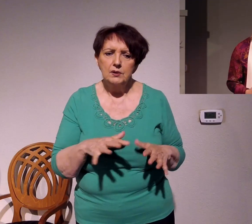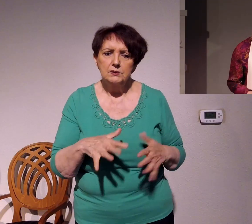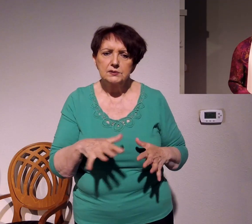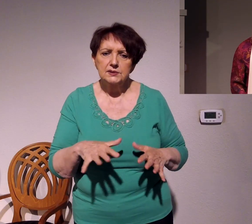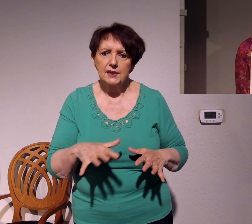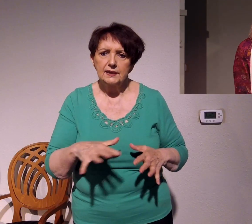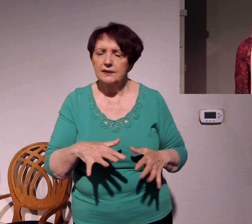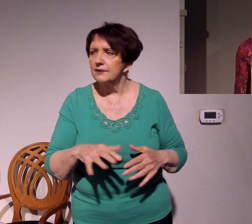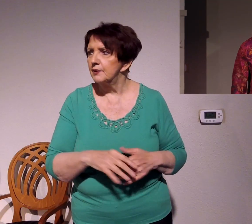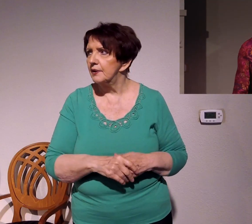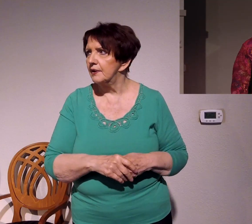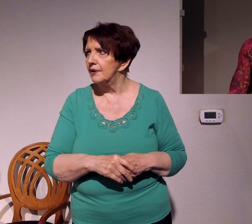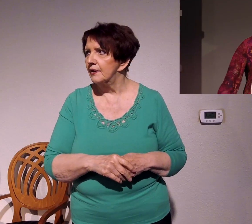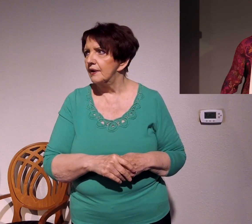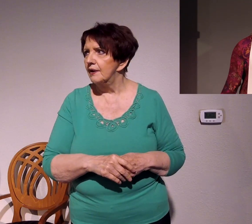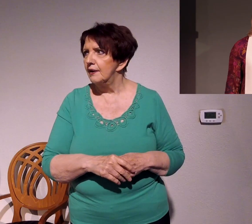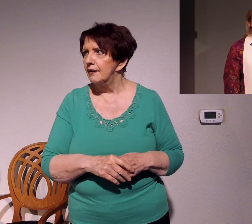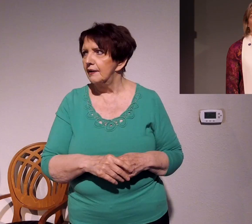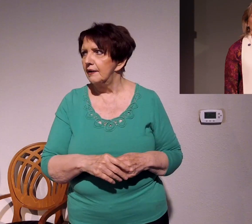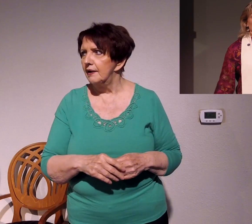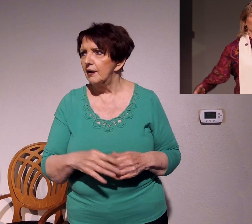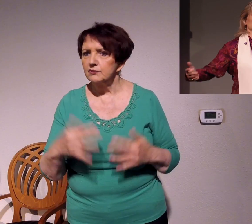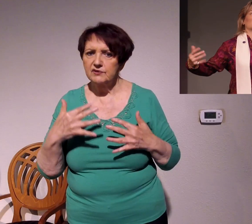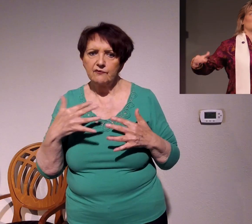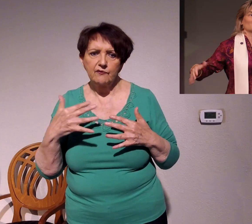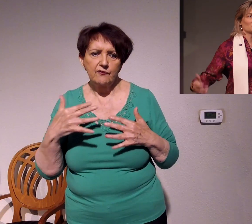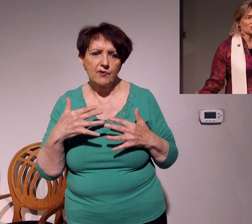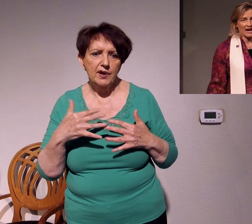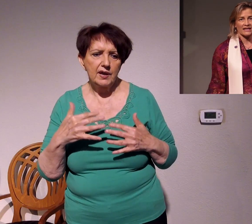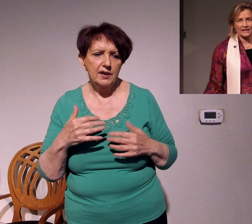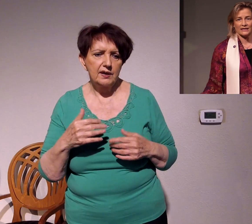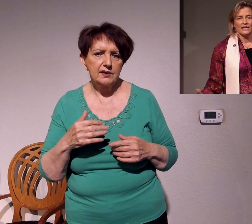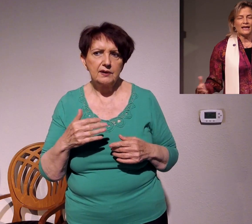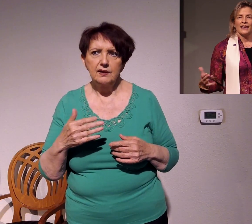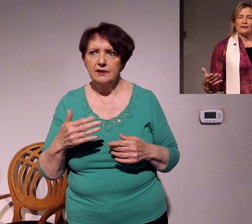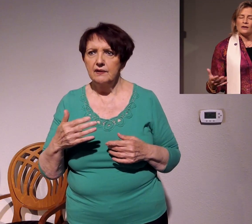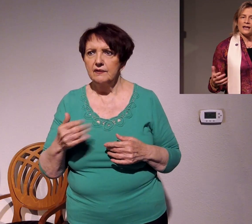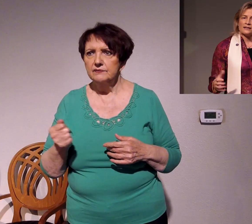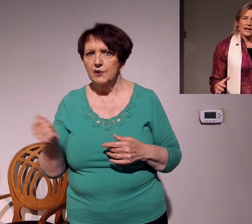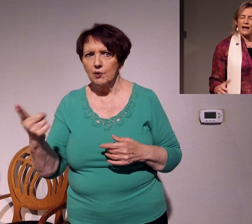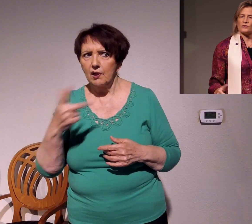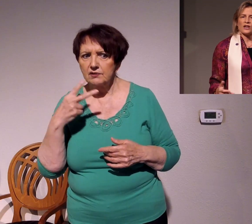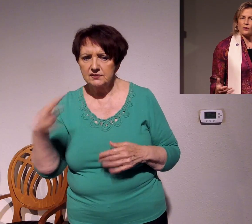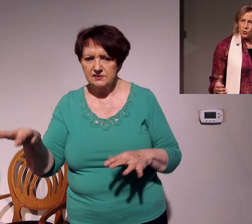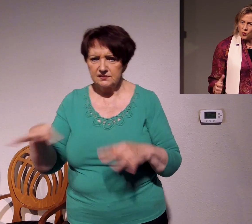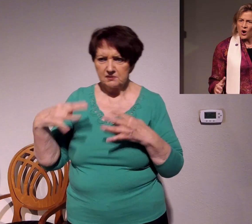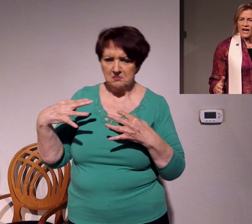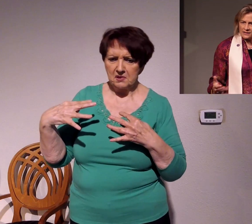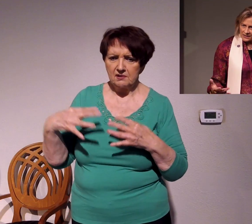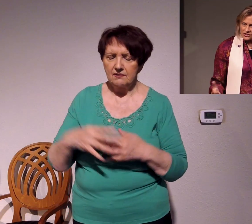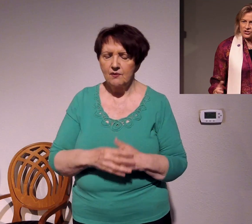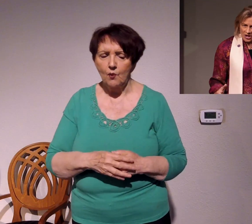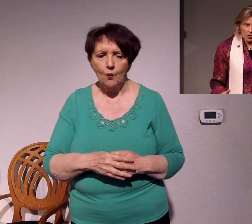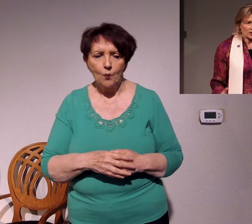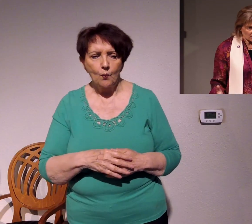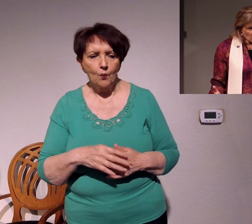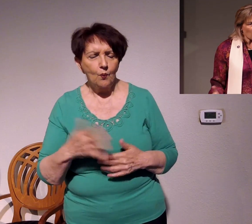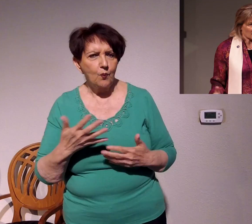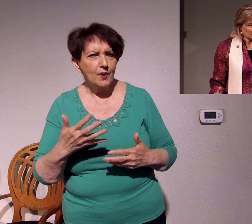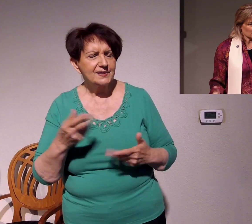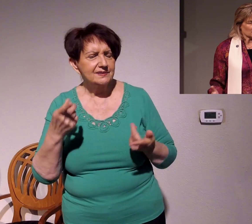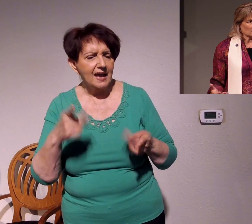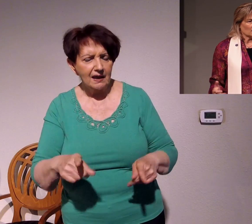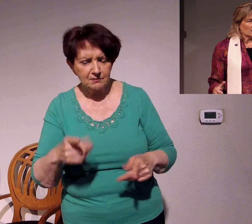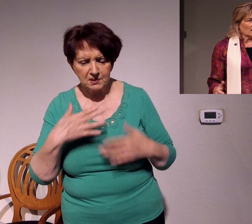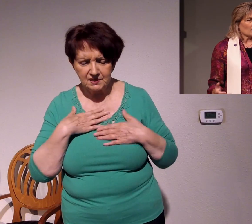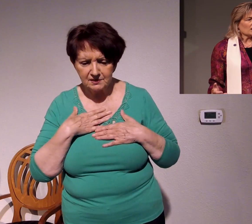going literally under the table. I was afraid everybody must see me shaking. And I was like, what is going